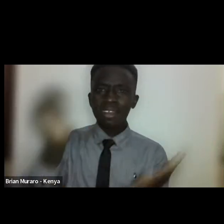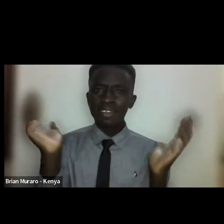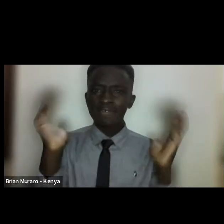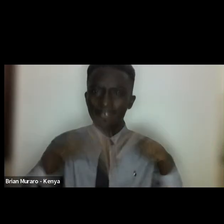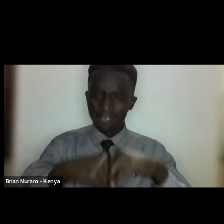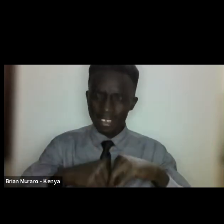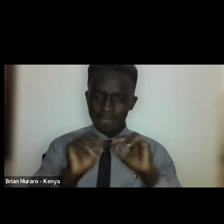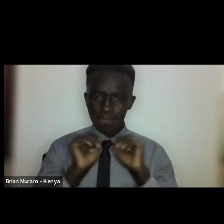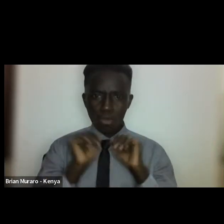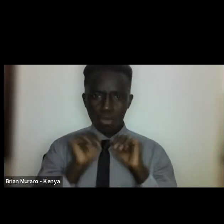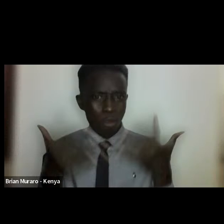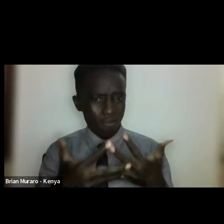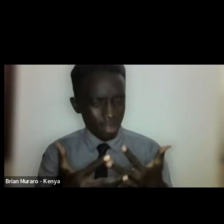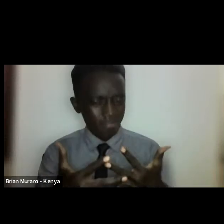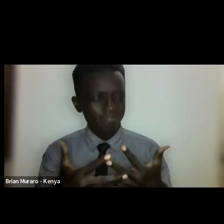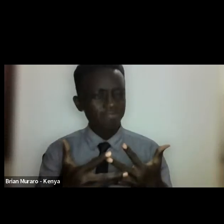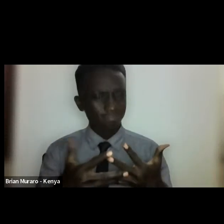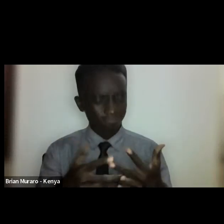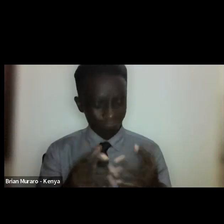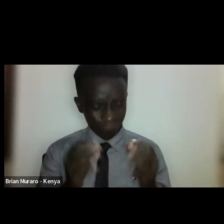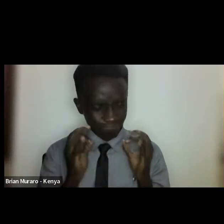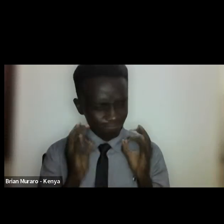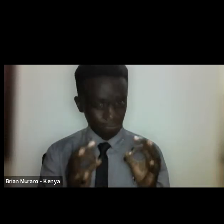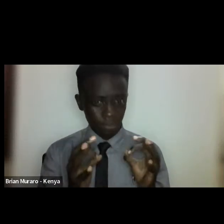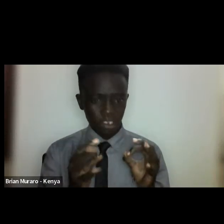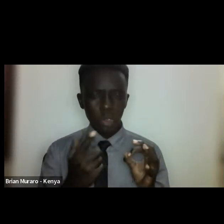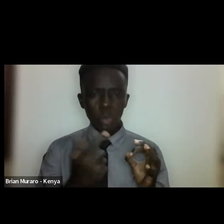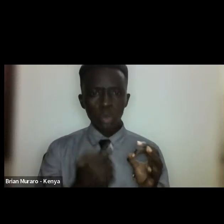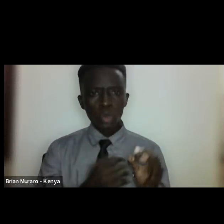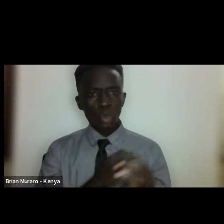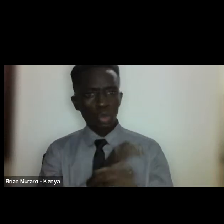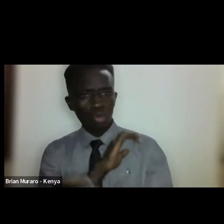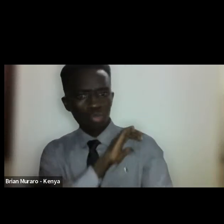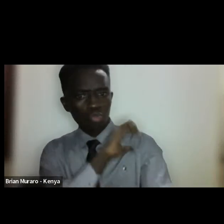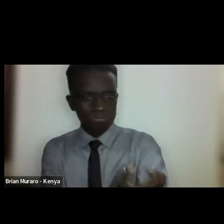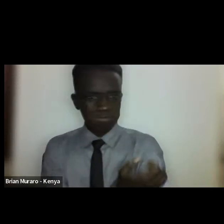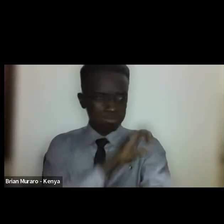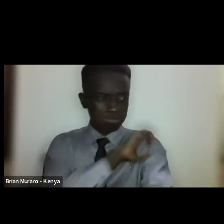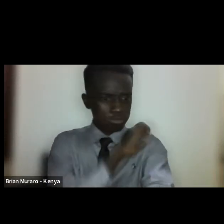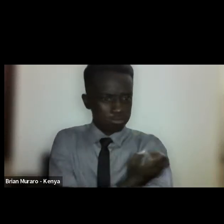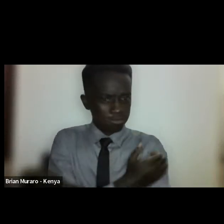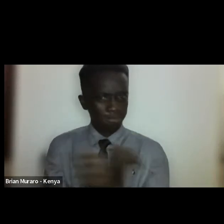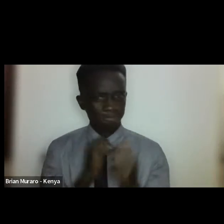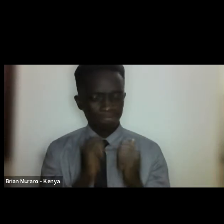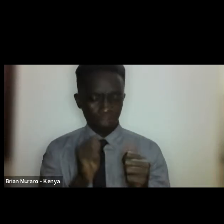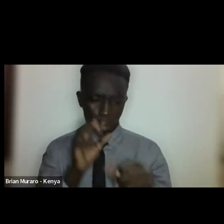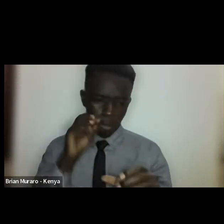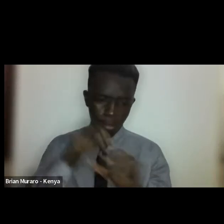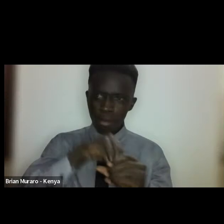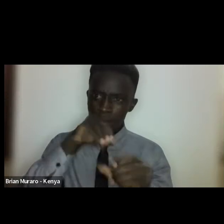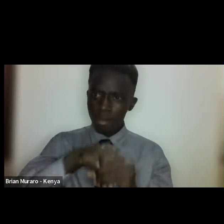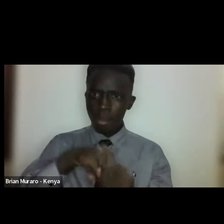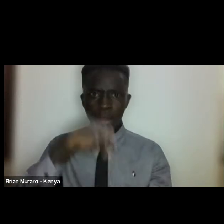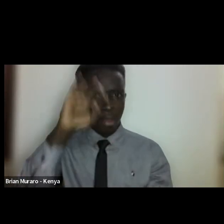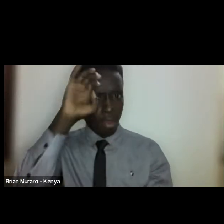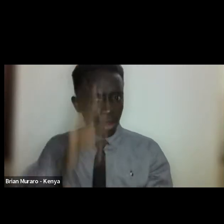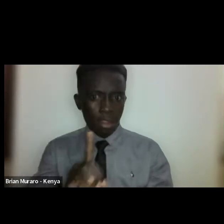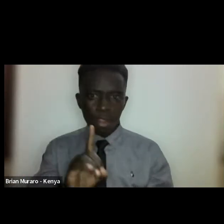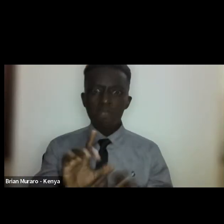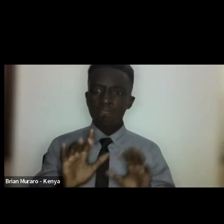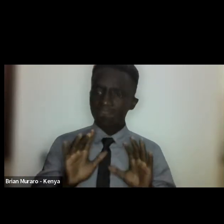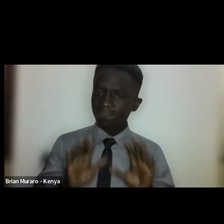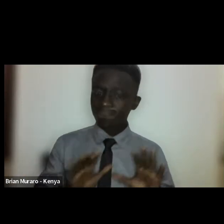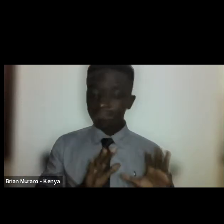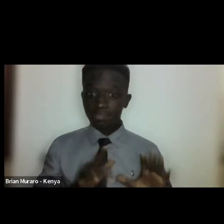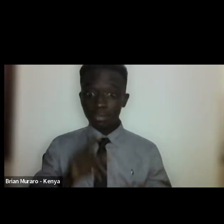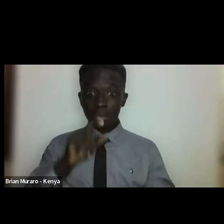in terms of inclusive education, and when South Africa